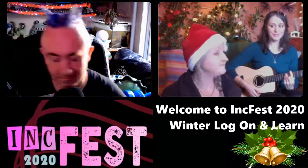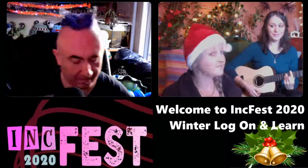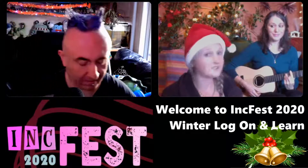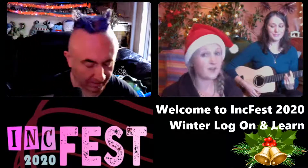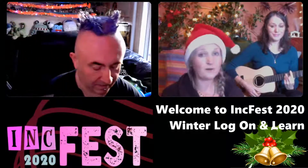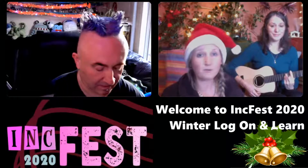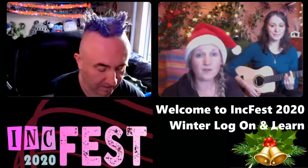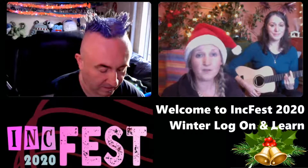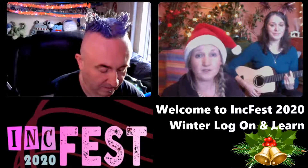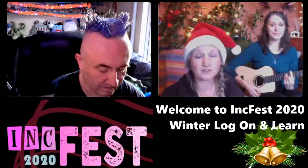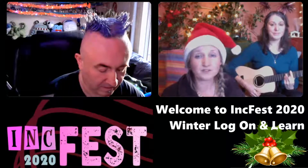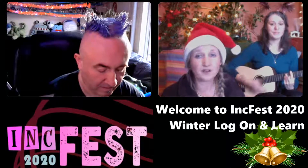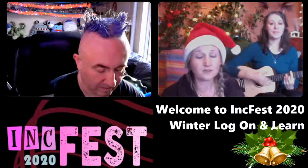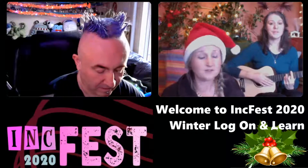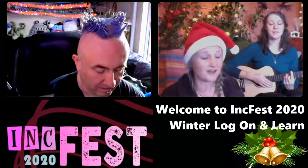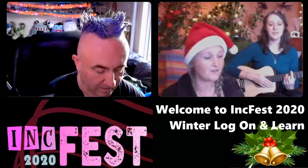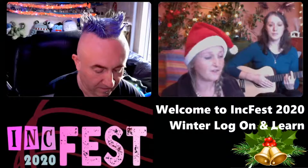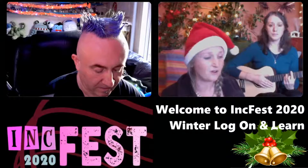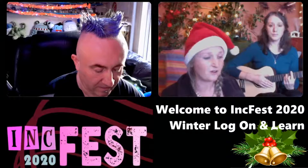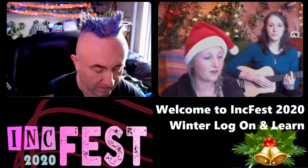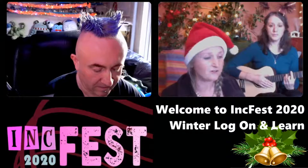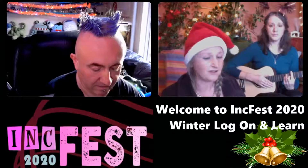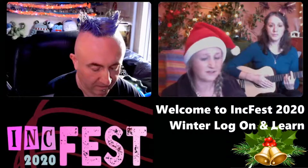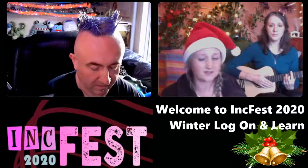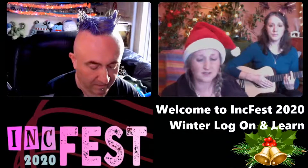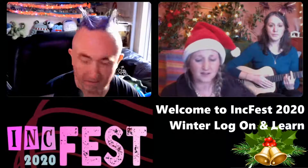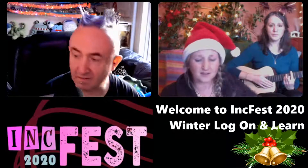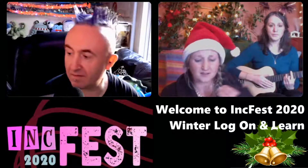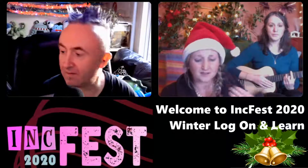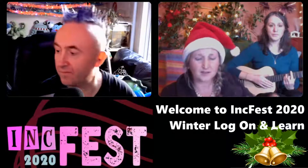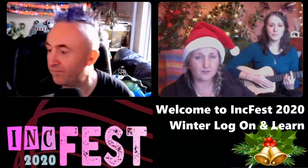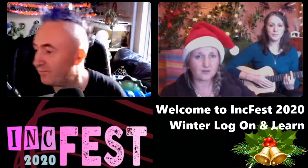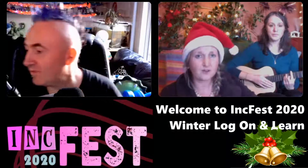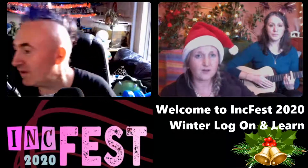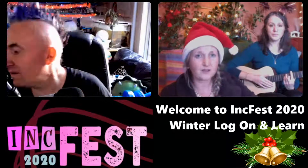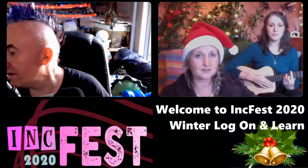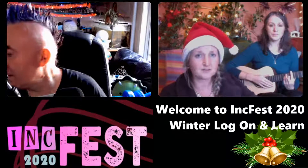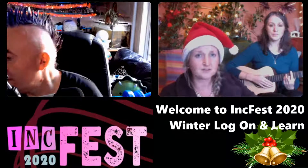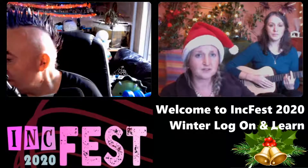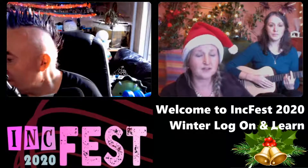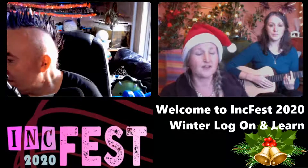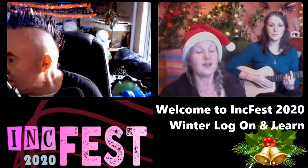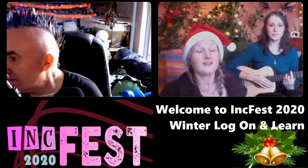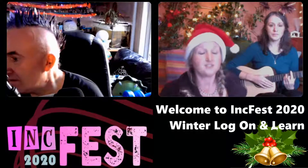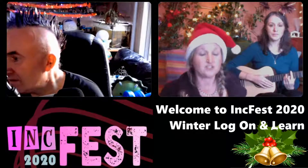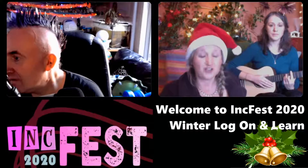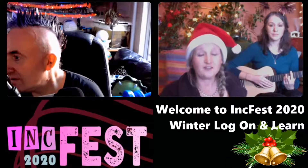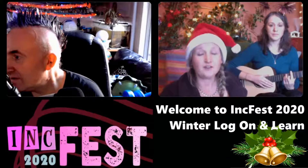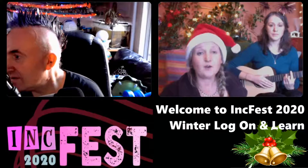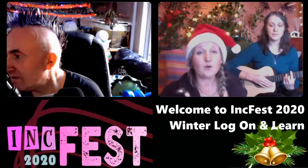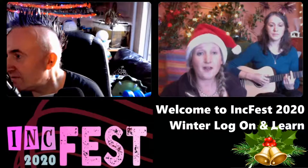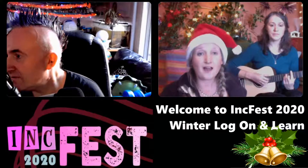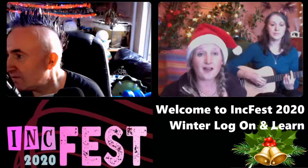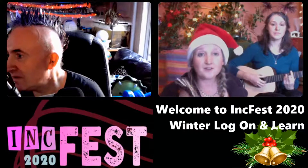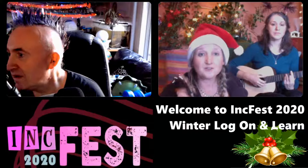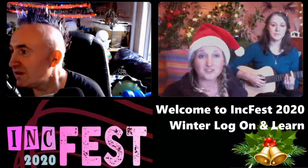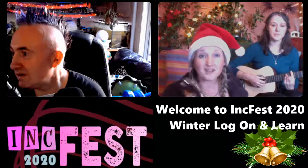So it'll be on this note, and the song goes like this. See if you know it. Jingle bells,